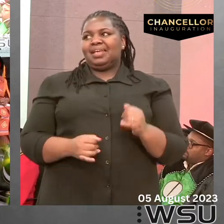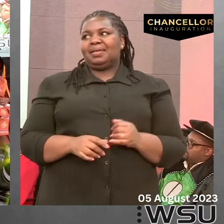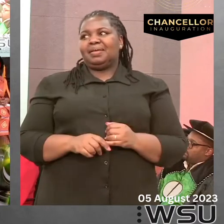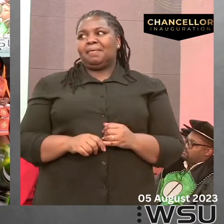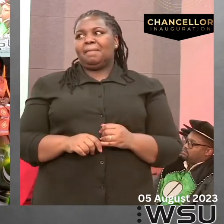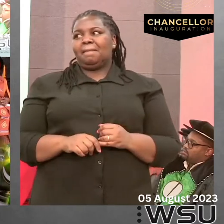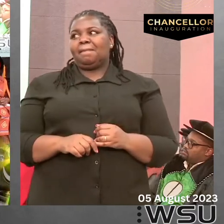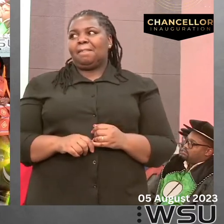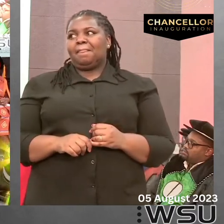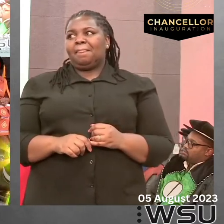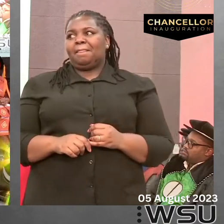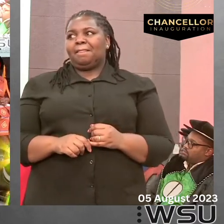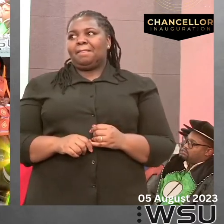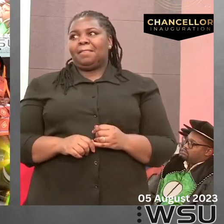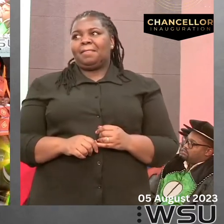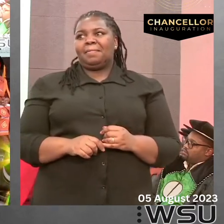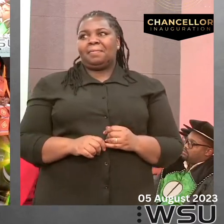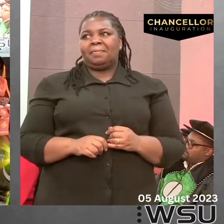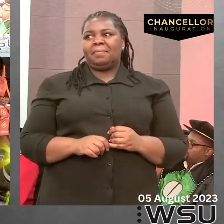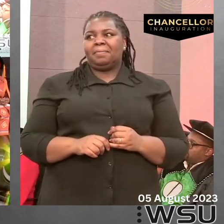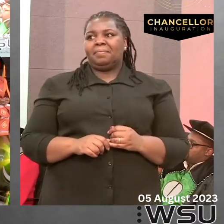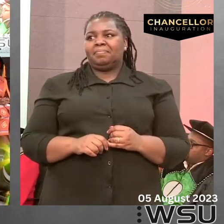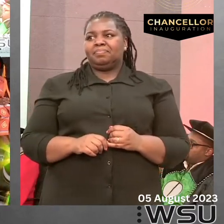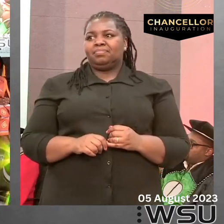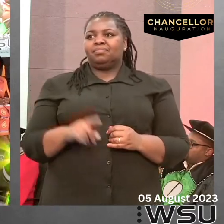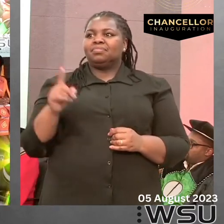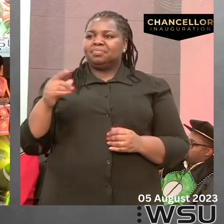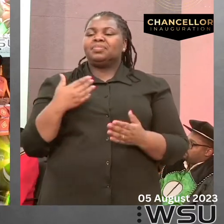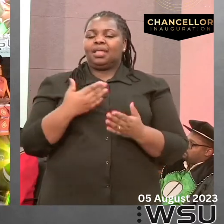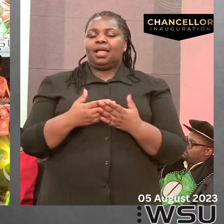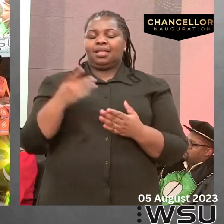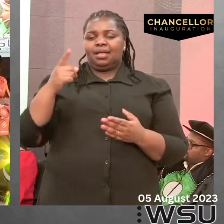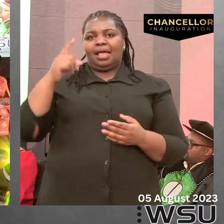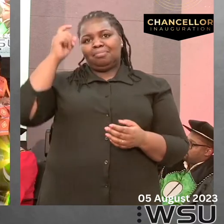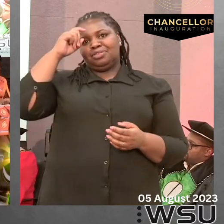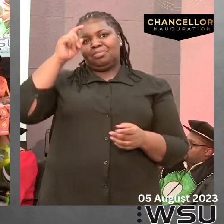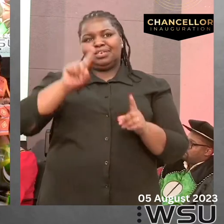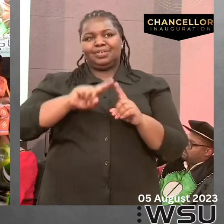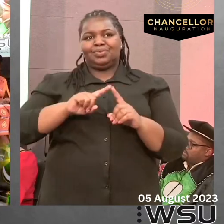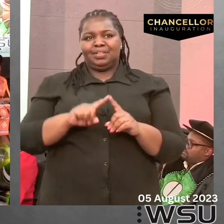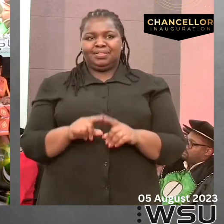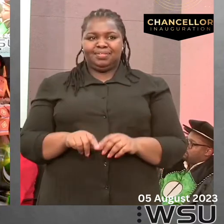that Africans can only talk. So you can also be numerate.